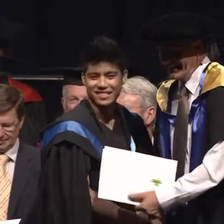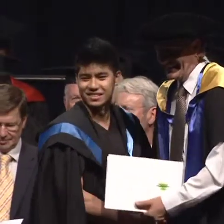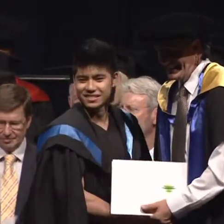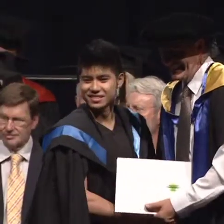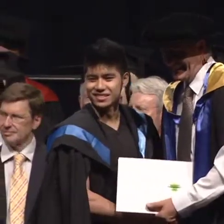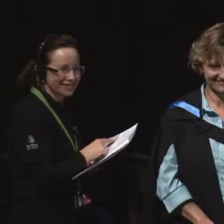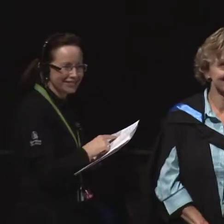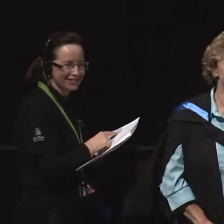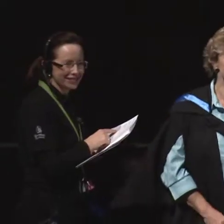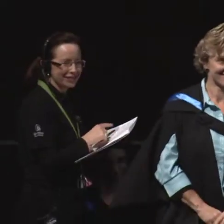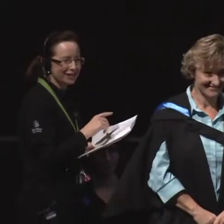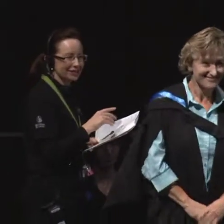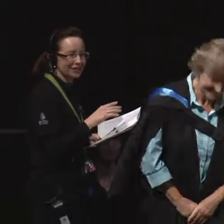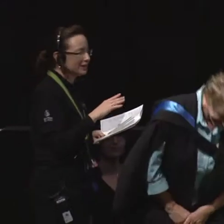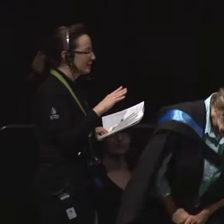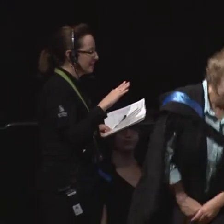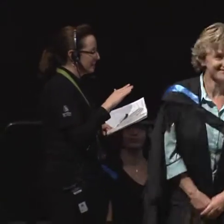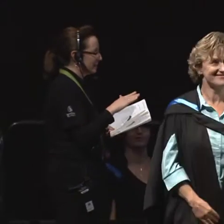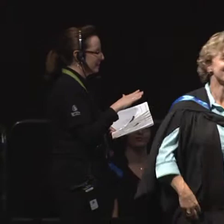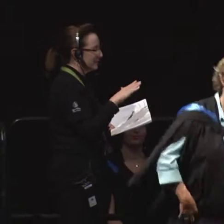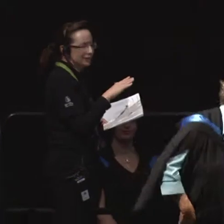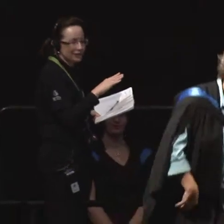Belinda Matheson.